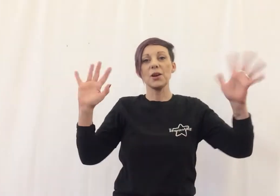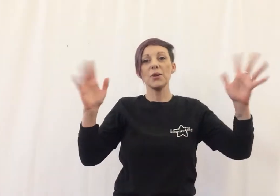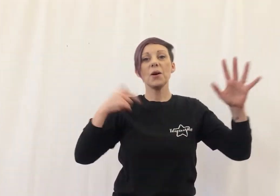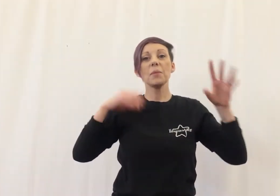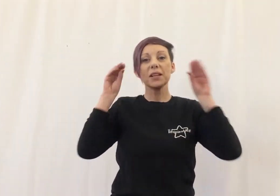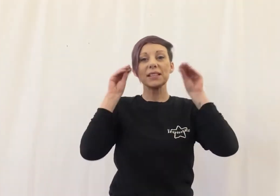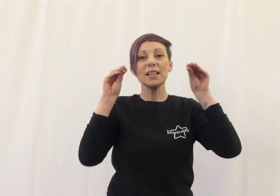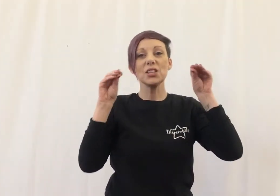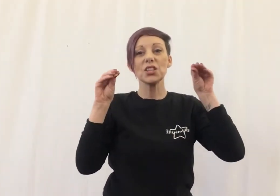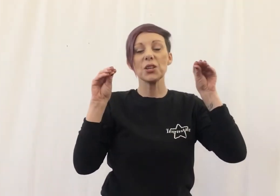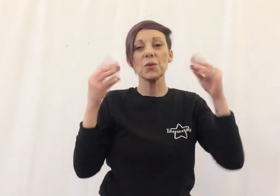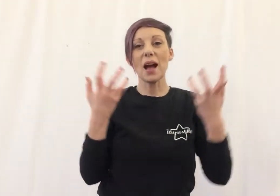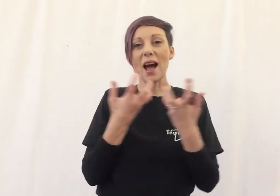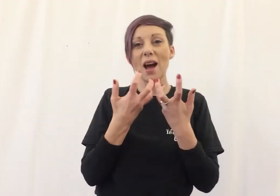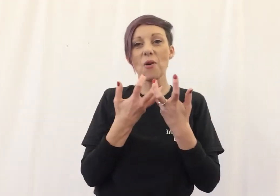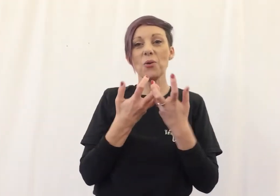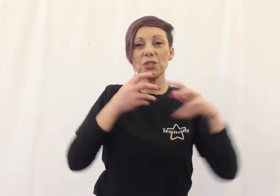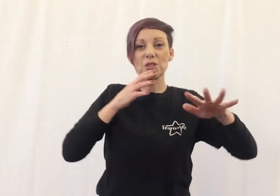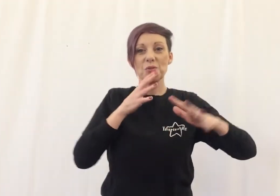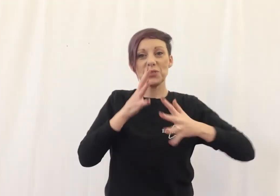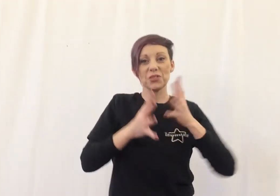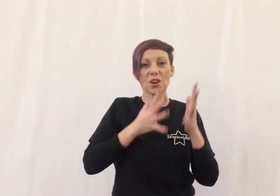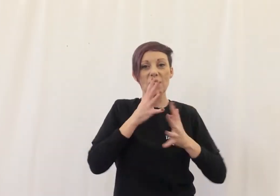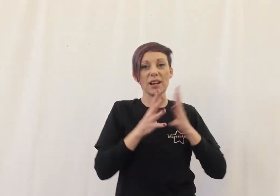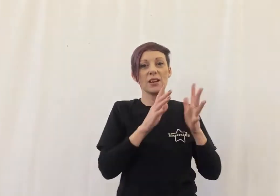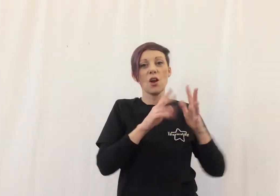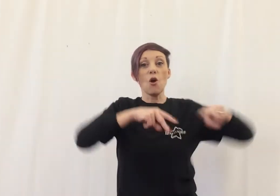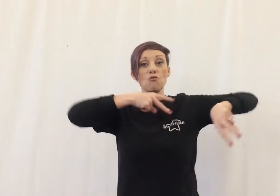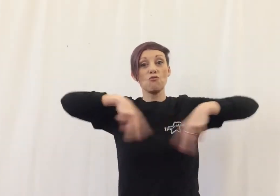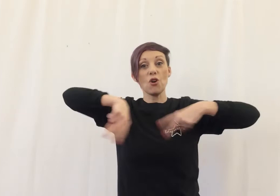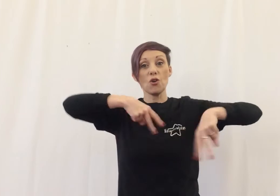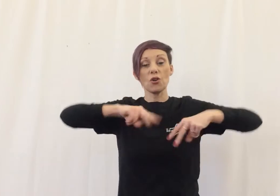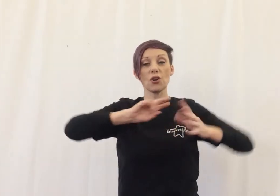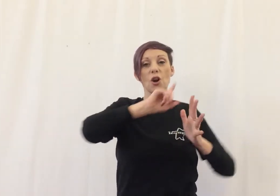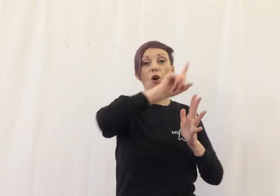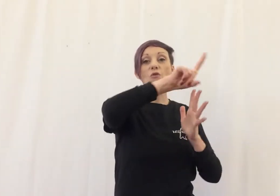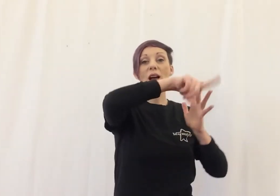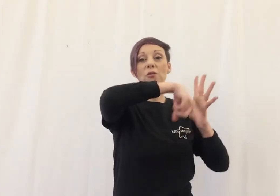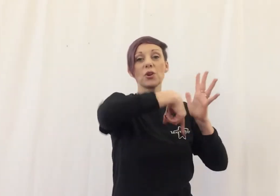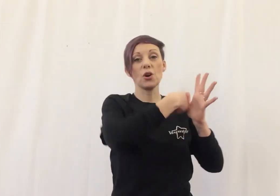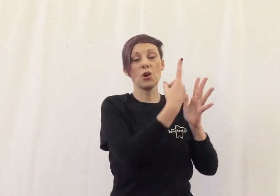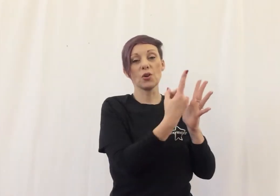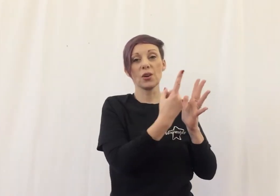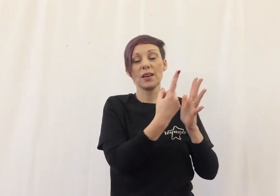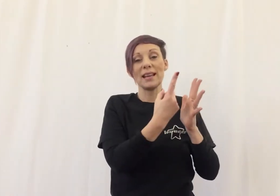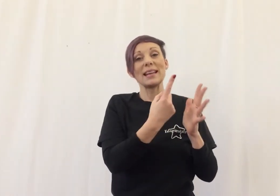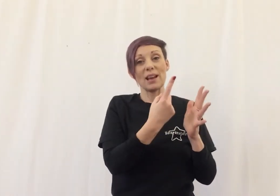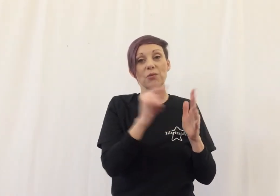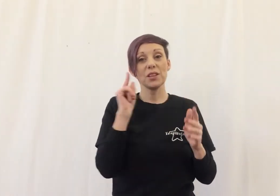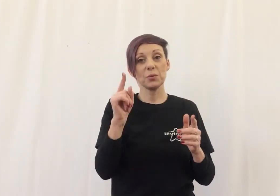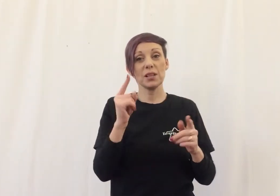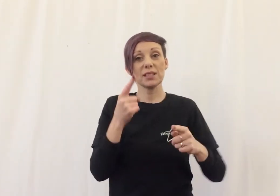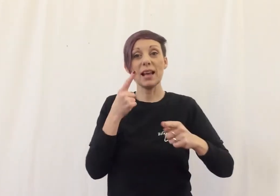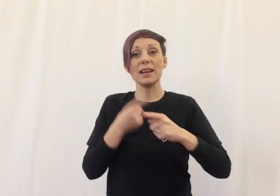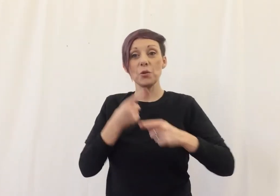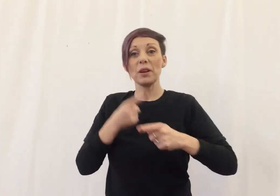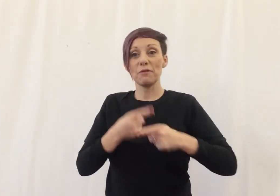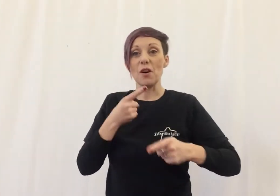Hello, I'm going to teach you how to sign rock around the clock. Now, this one is a little bit